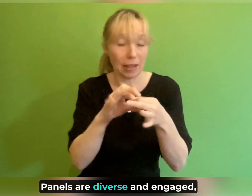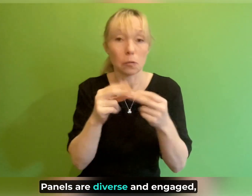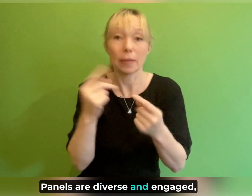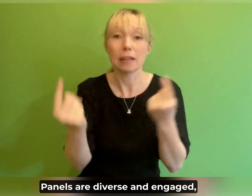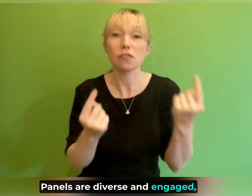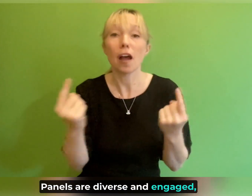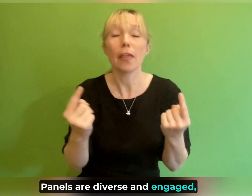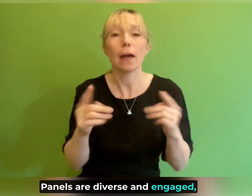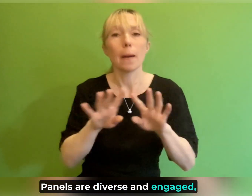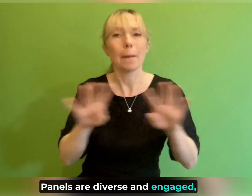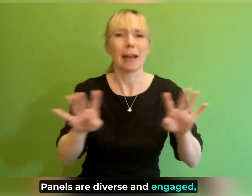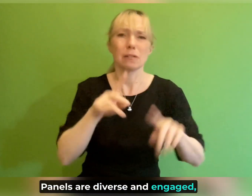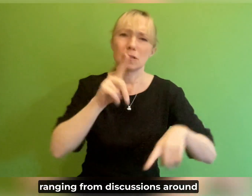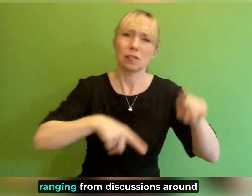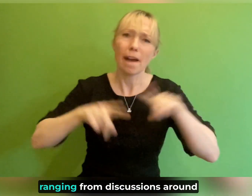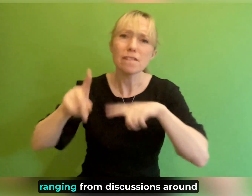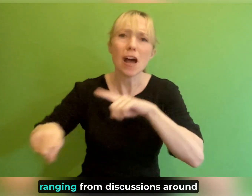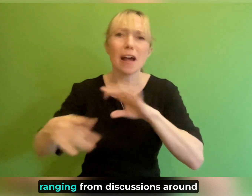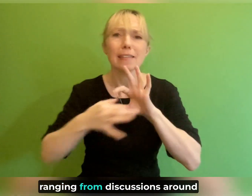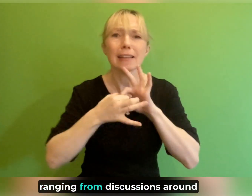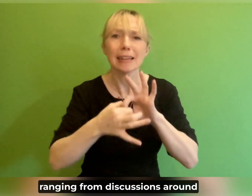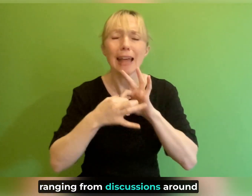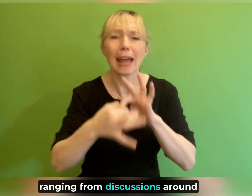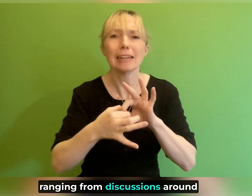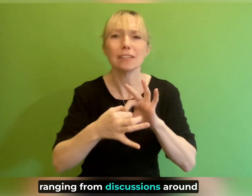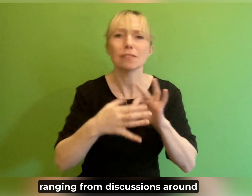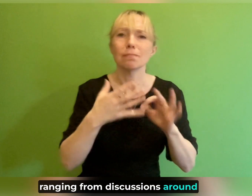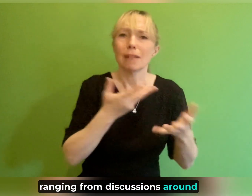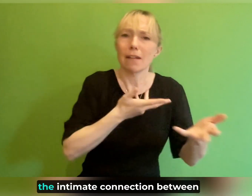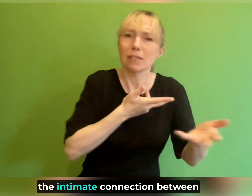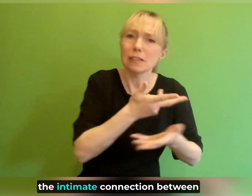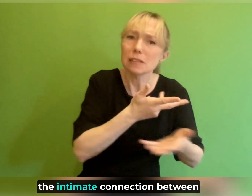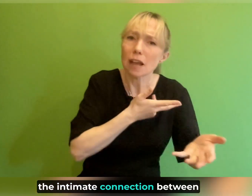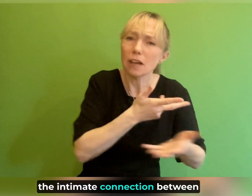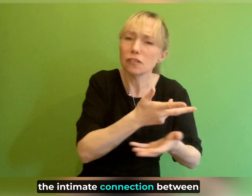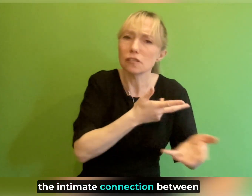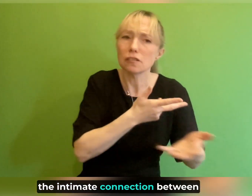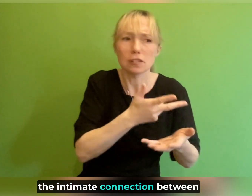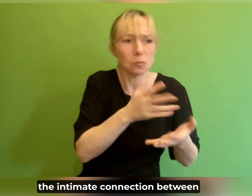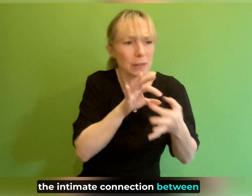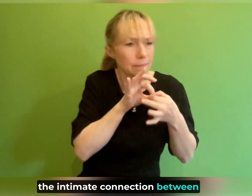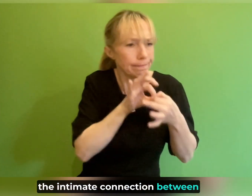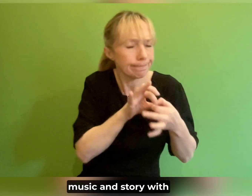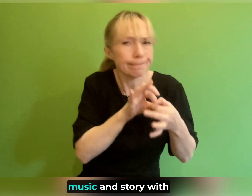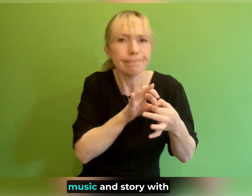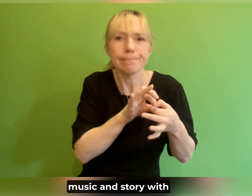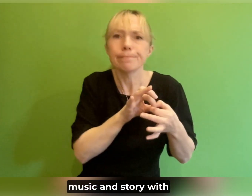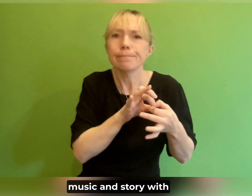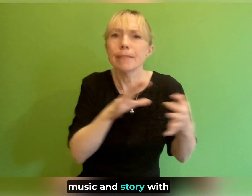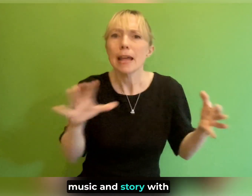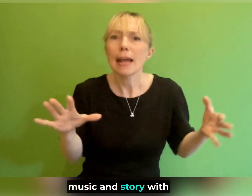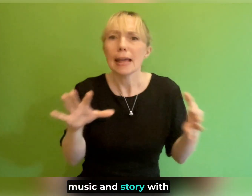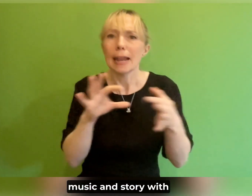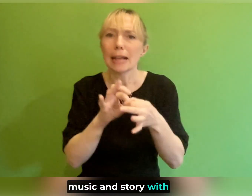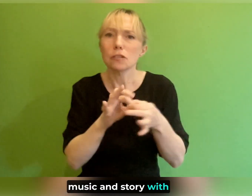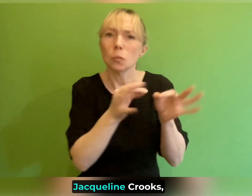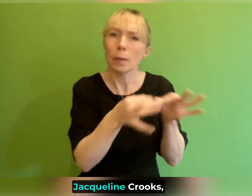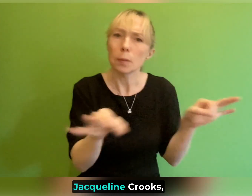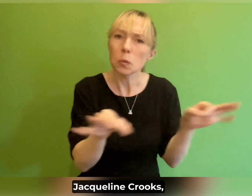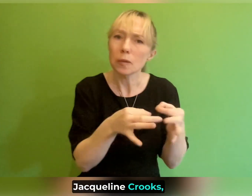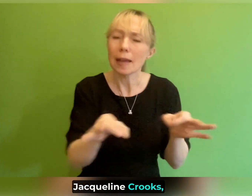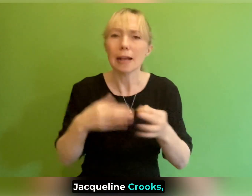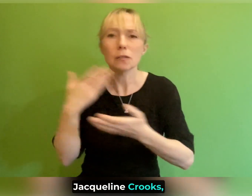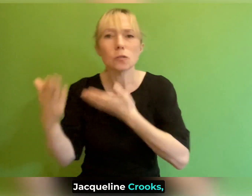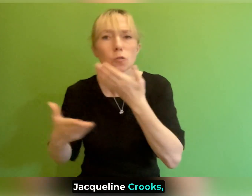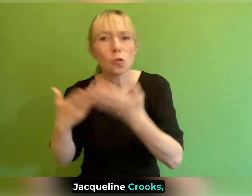diverse and engaged, ranging from discussions around the intimate connection between music and story with